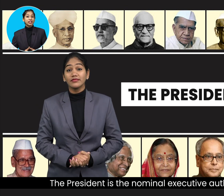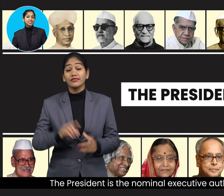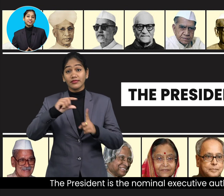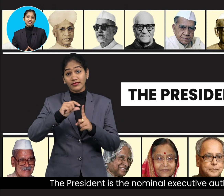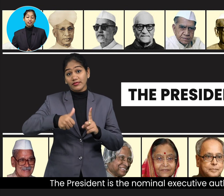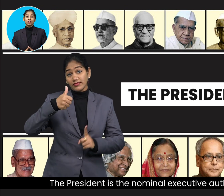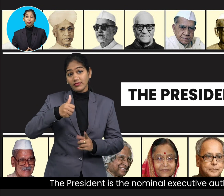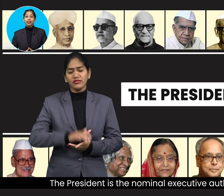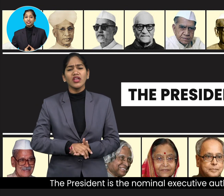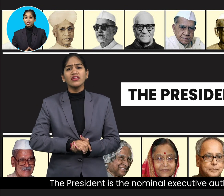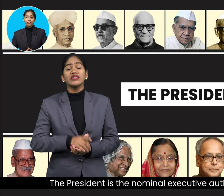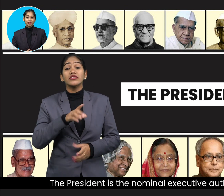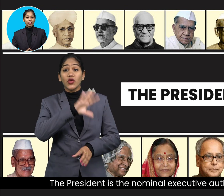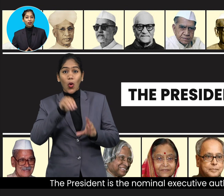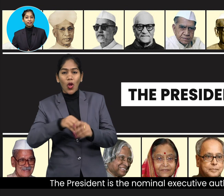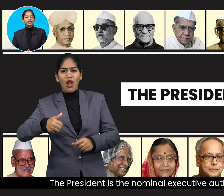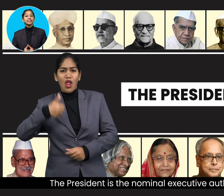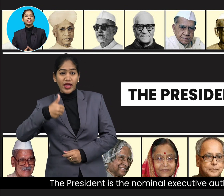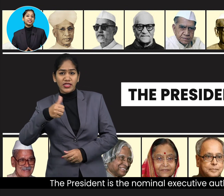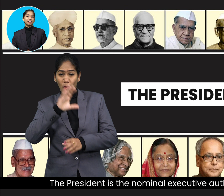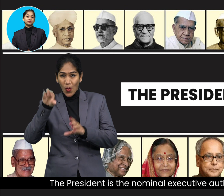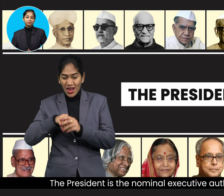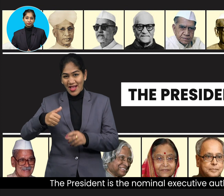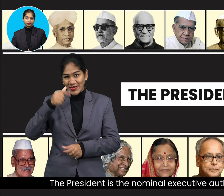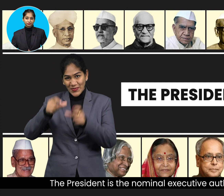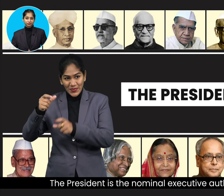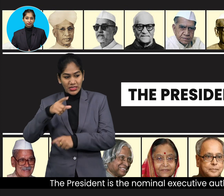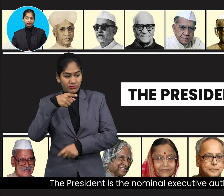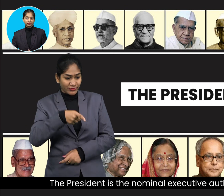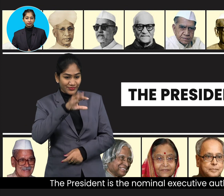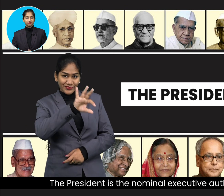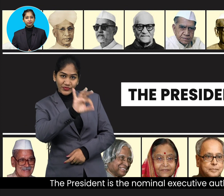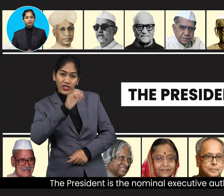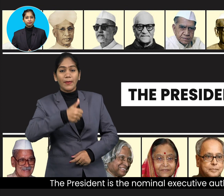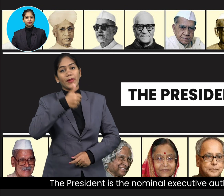The President is the nominal executive authority in India.